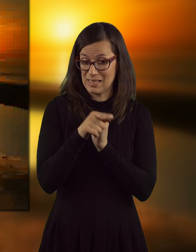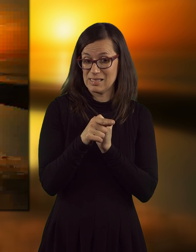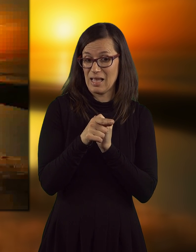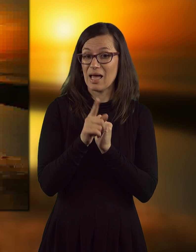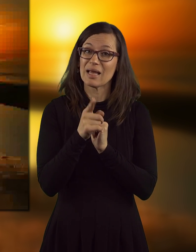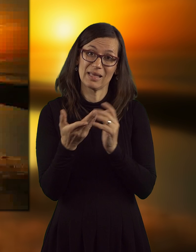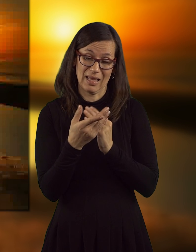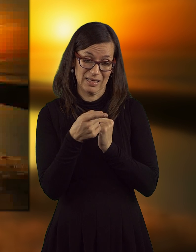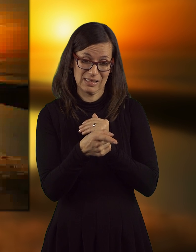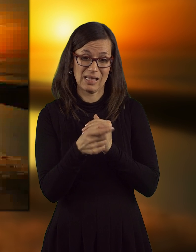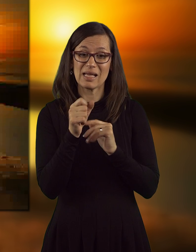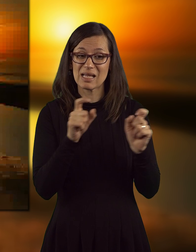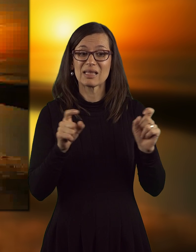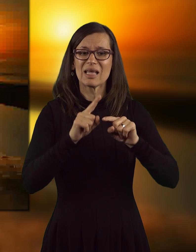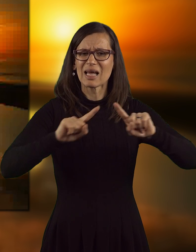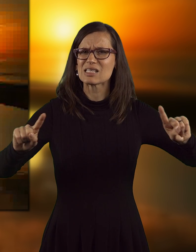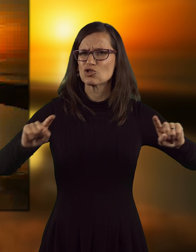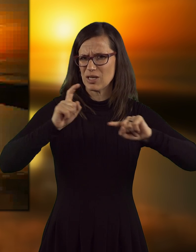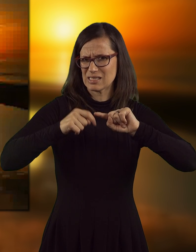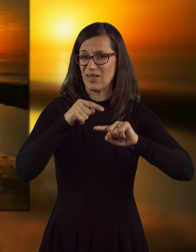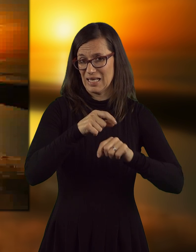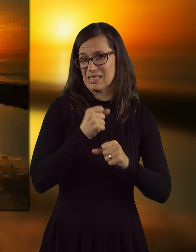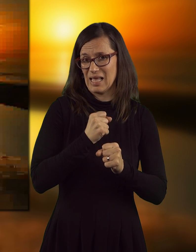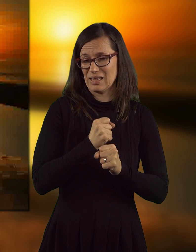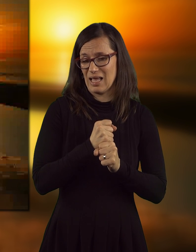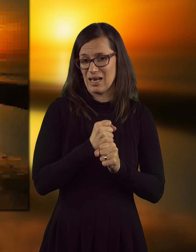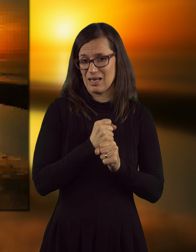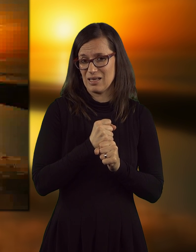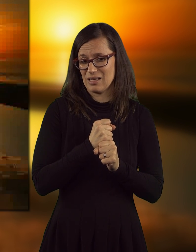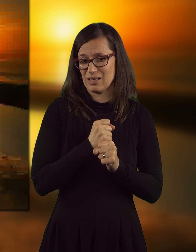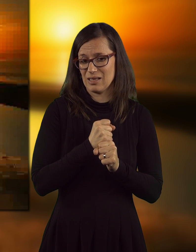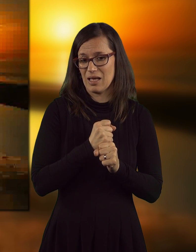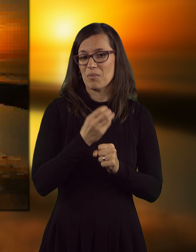You are where you are because of a variety of things that you've been doing.